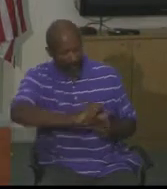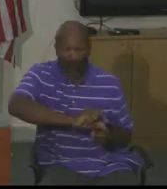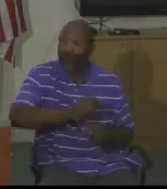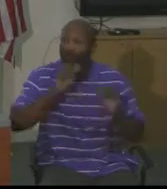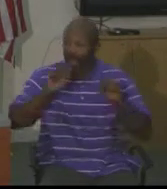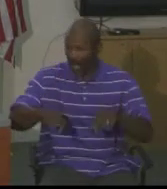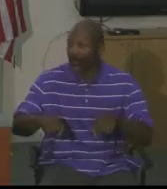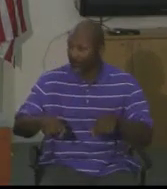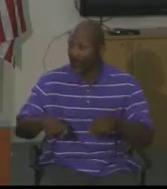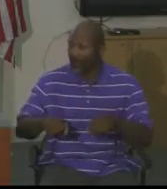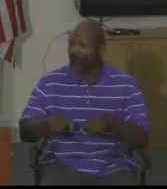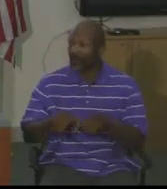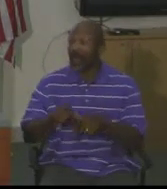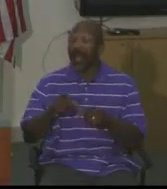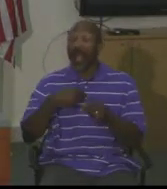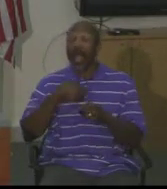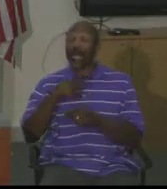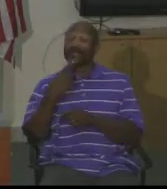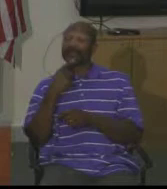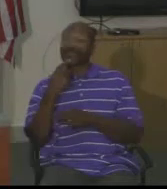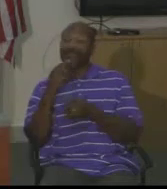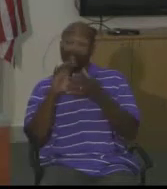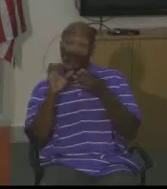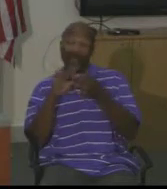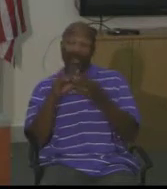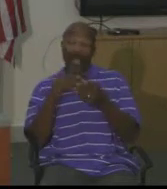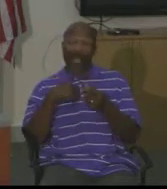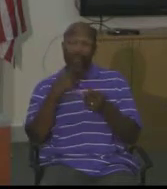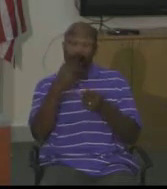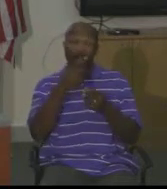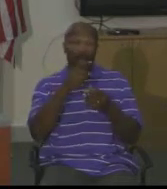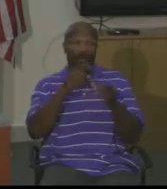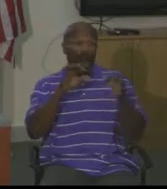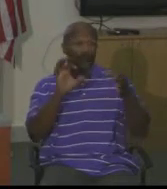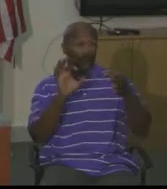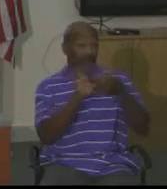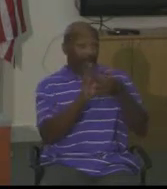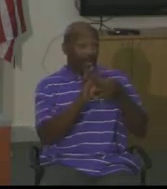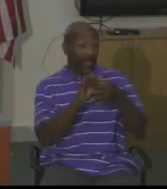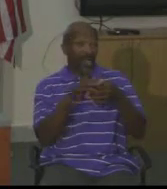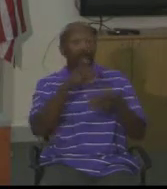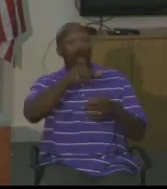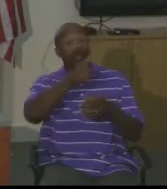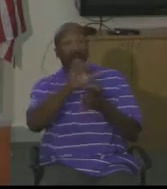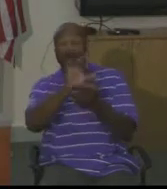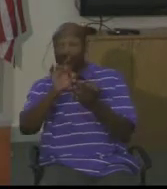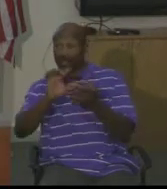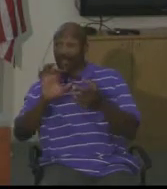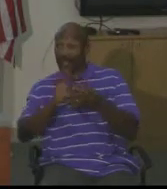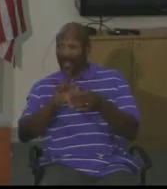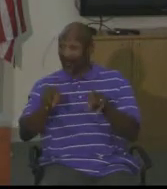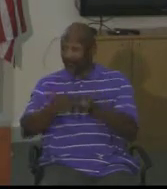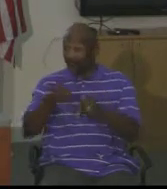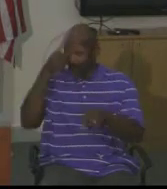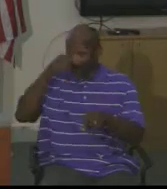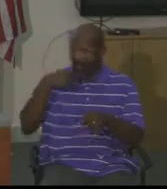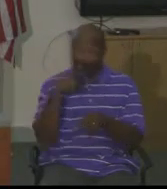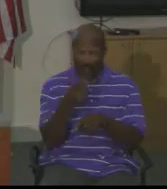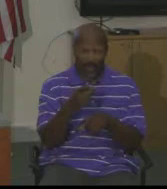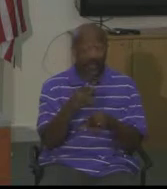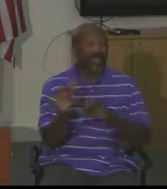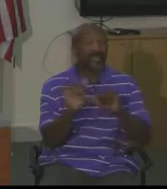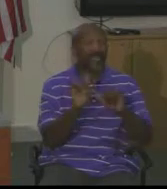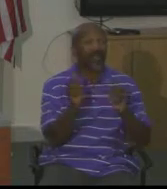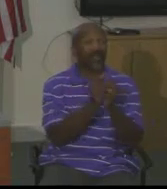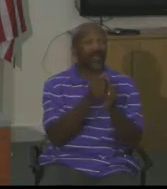And just as I mentioned about having a mandatory connector and an optional connector, the same thing exists with